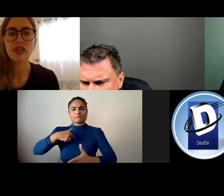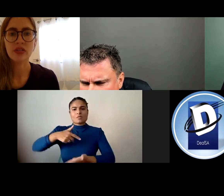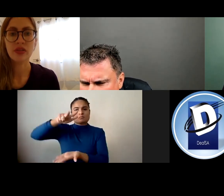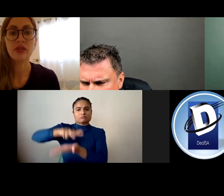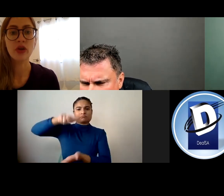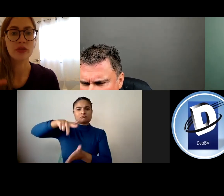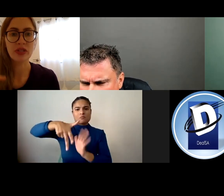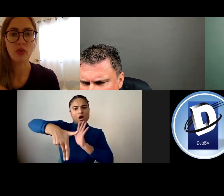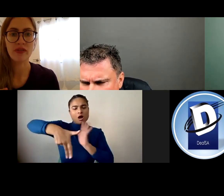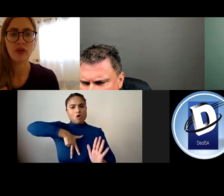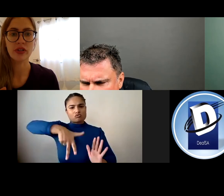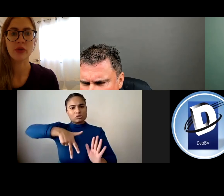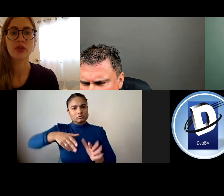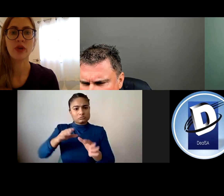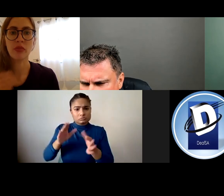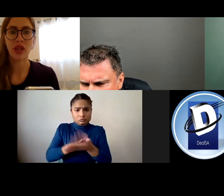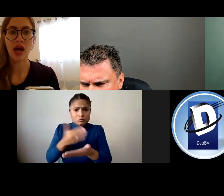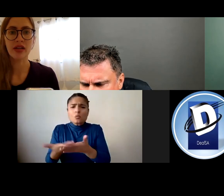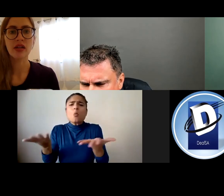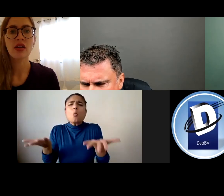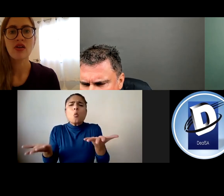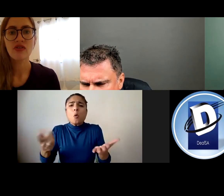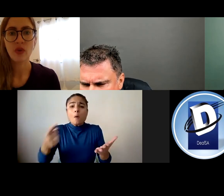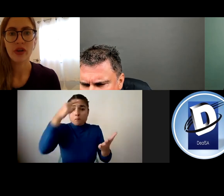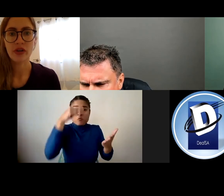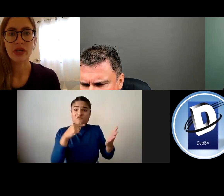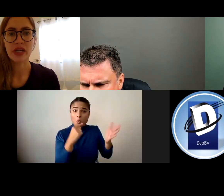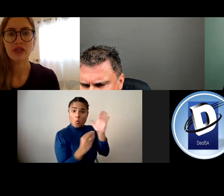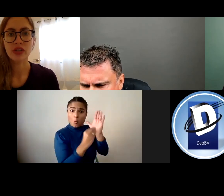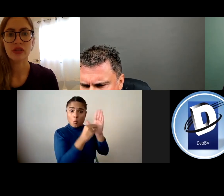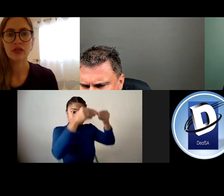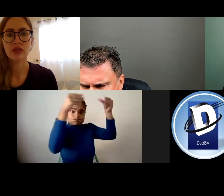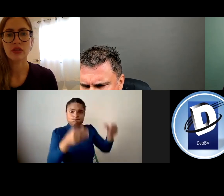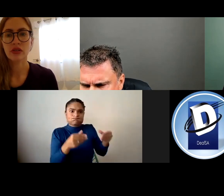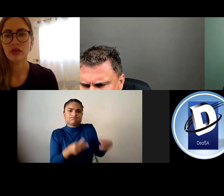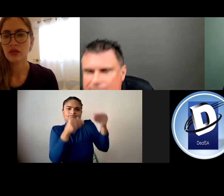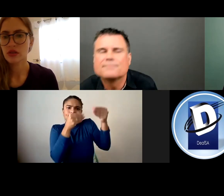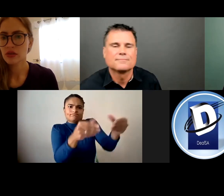Or do you mean the portfolio to apply for accreditation?